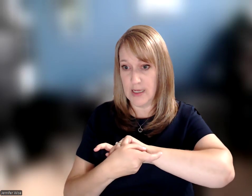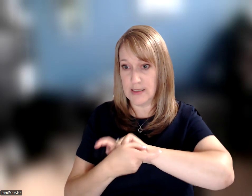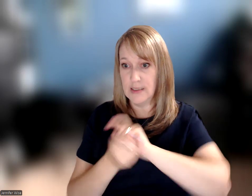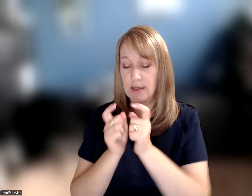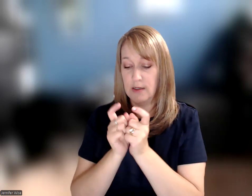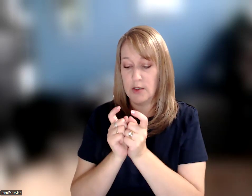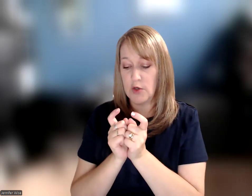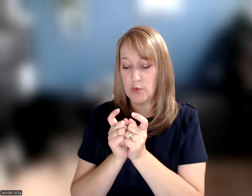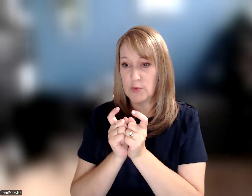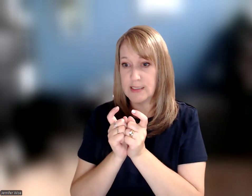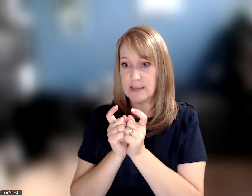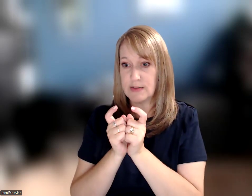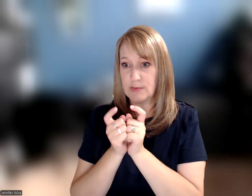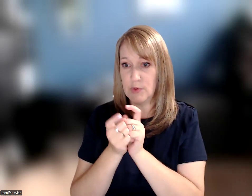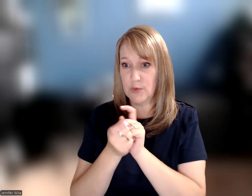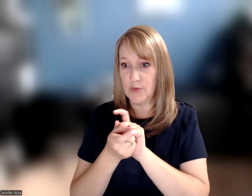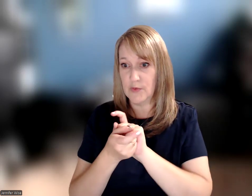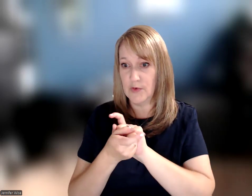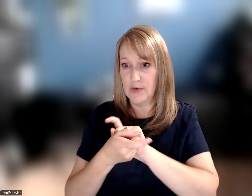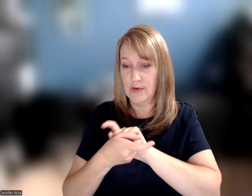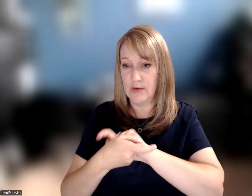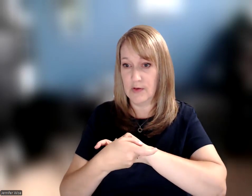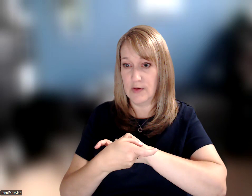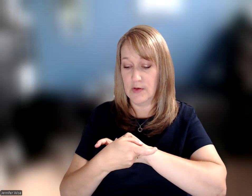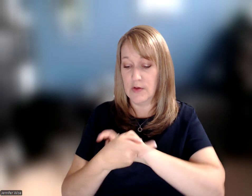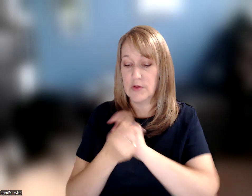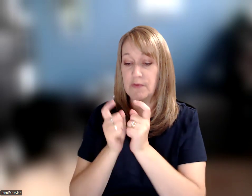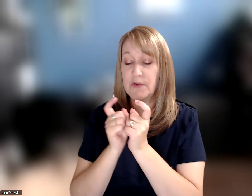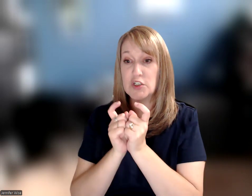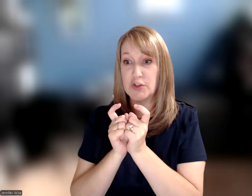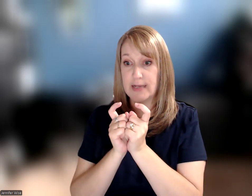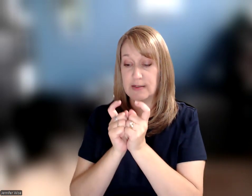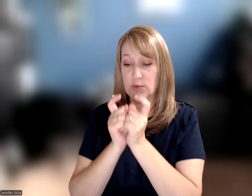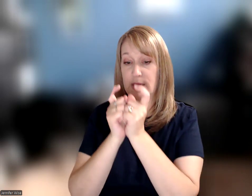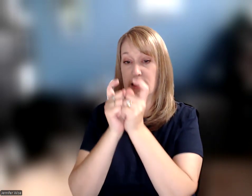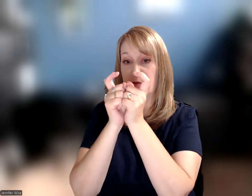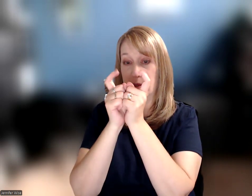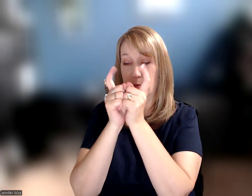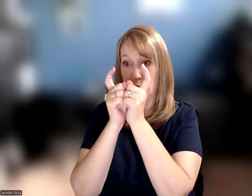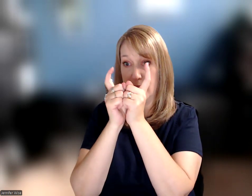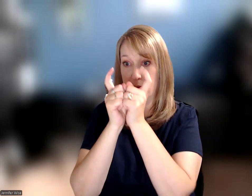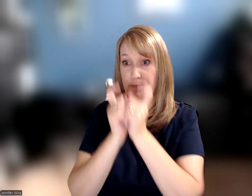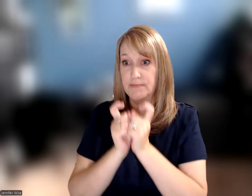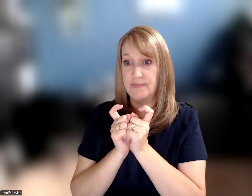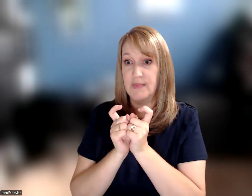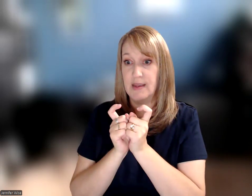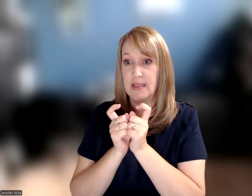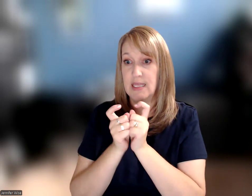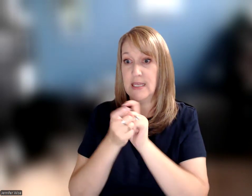but your wrists move. So first, your X's will be kind of like pointing up, and then